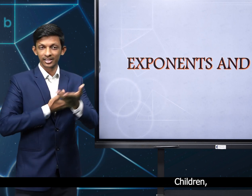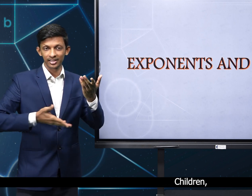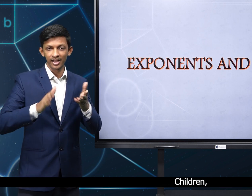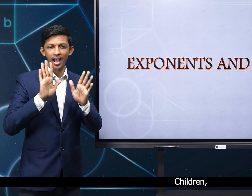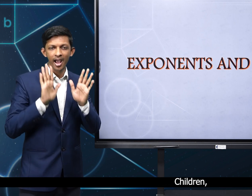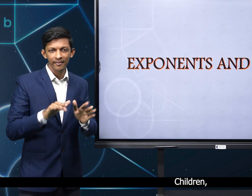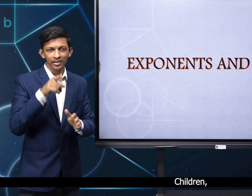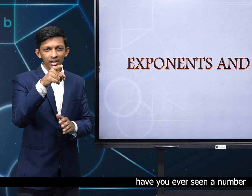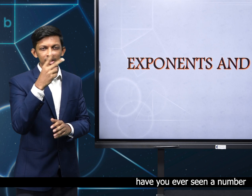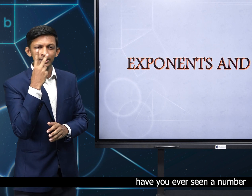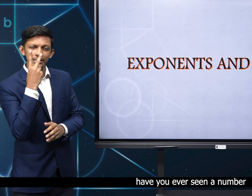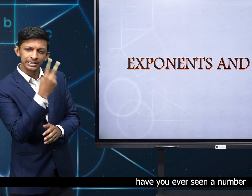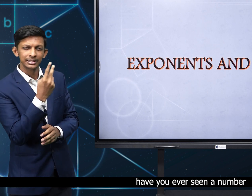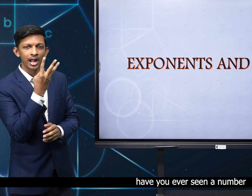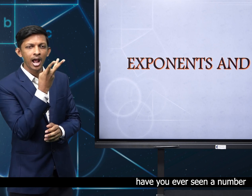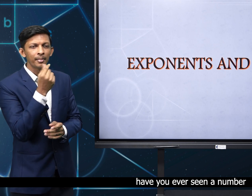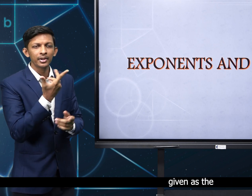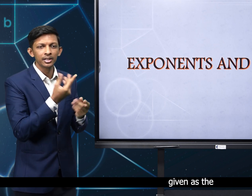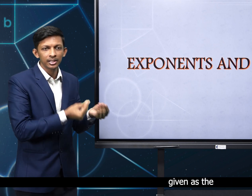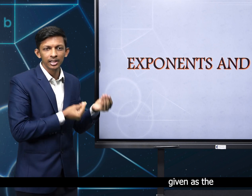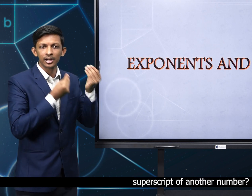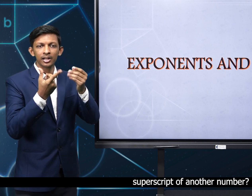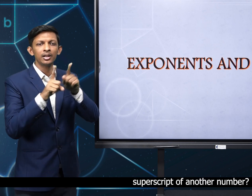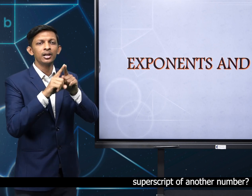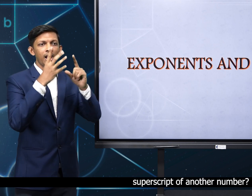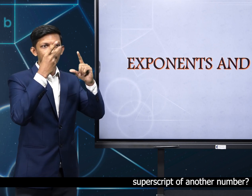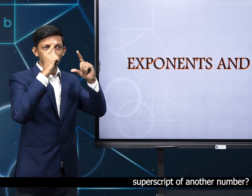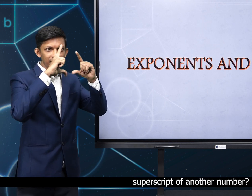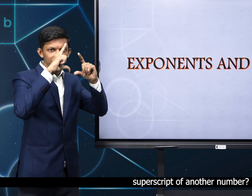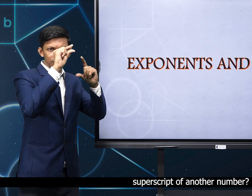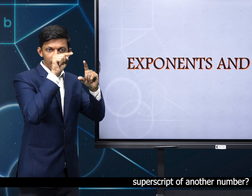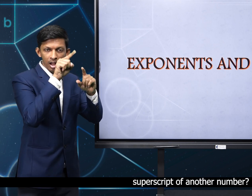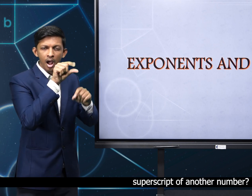Children, have you ever seen a number given as the superscript of another number?